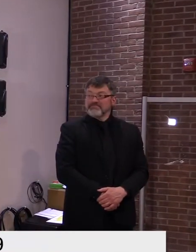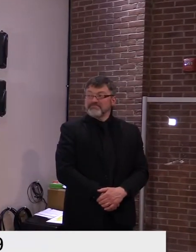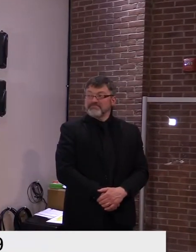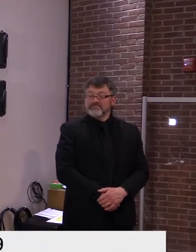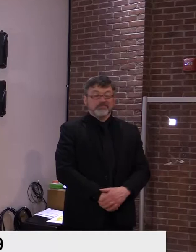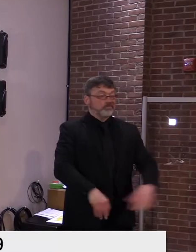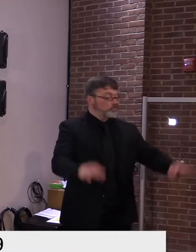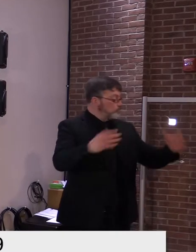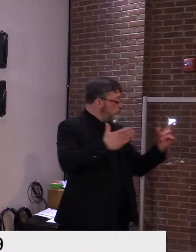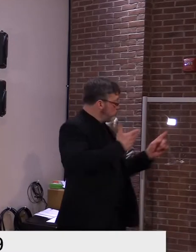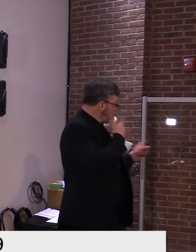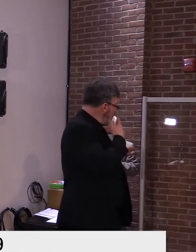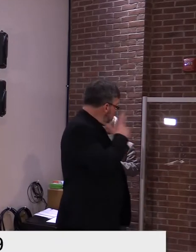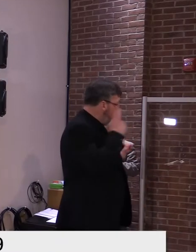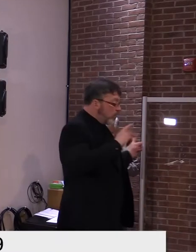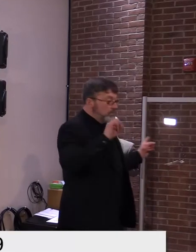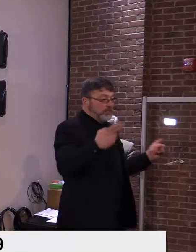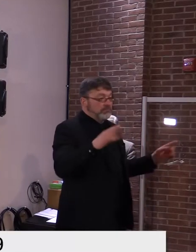Thank you.